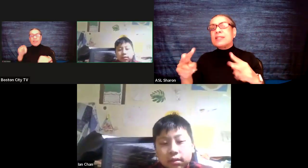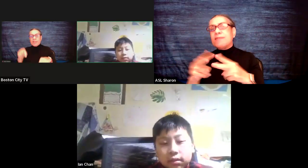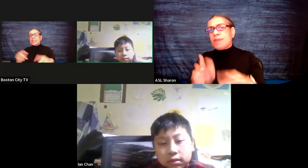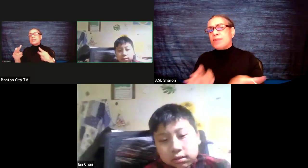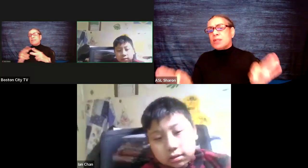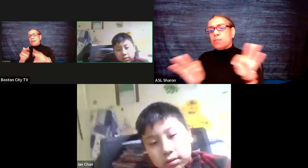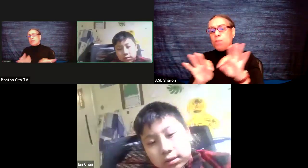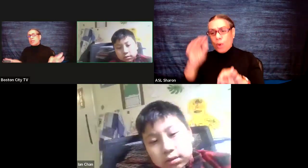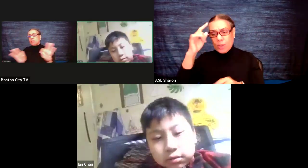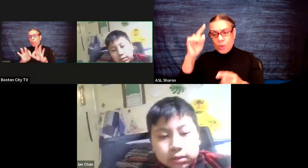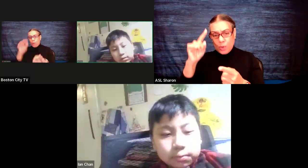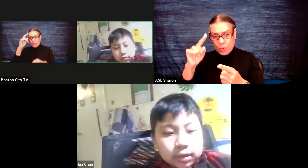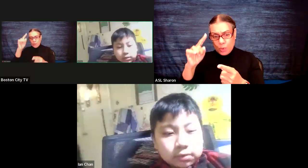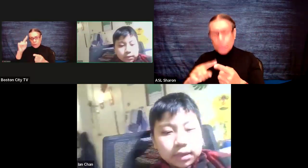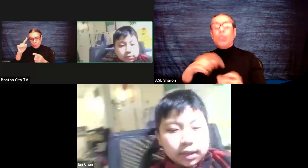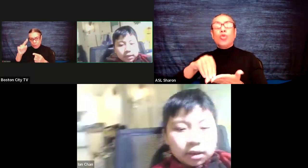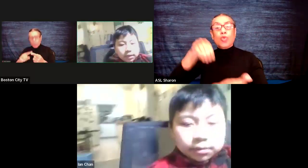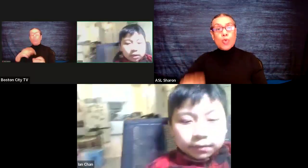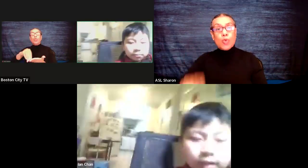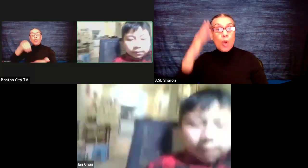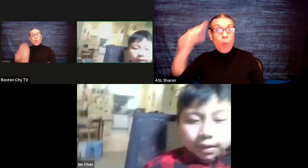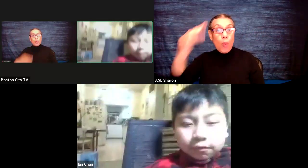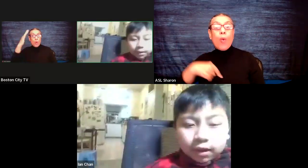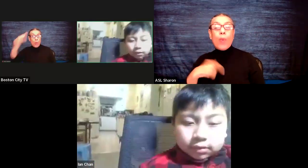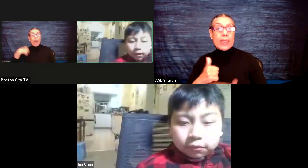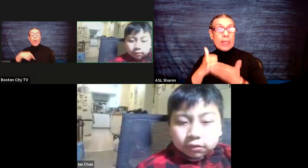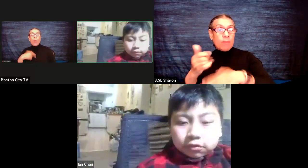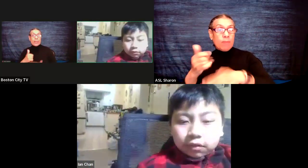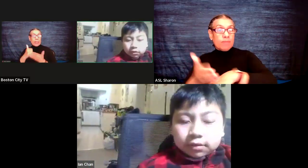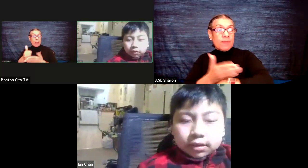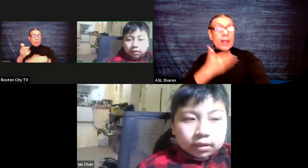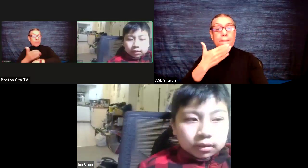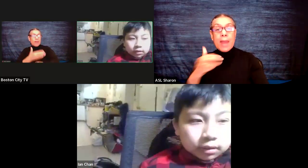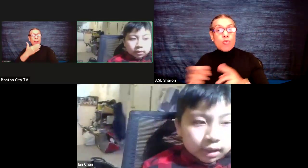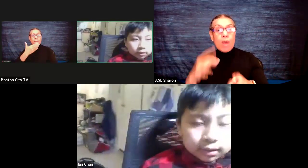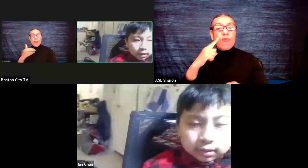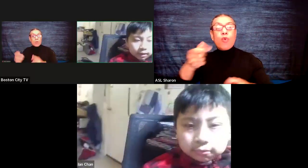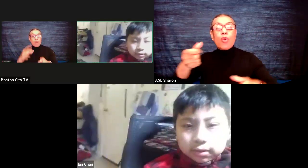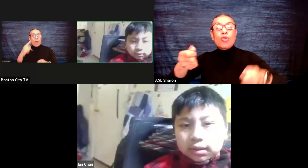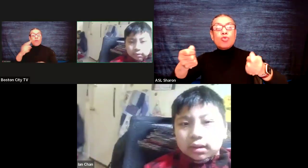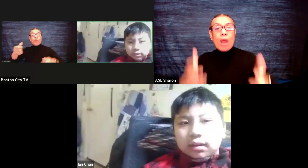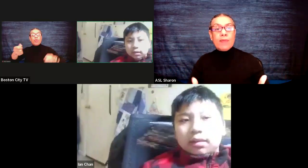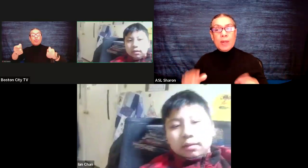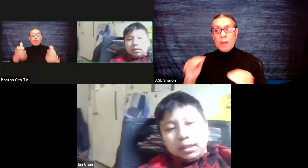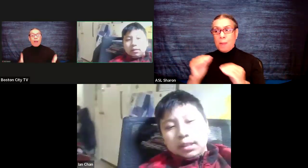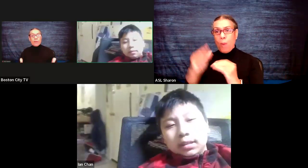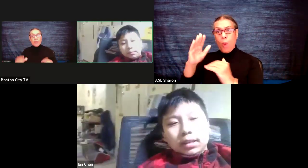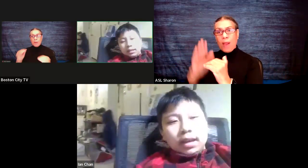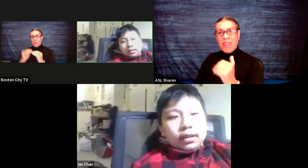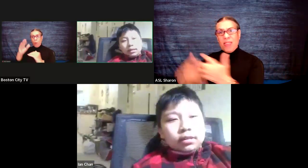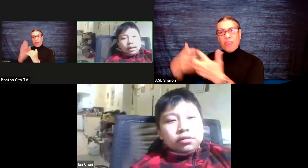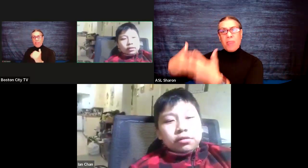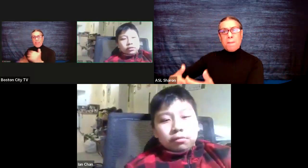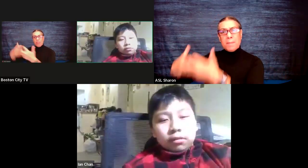us students because we can help develop better routes for the drivers than what the